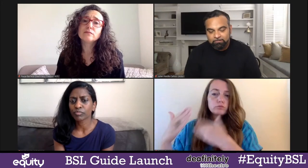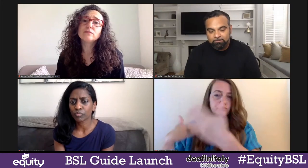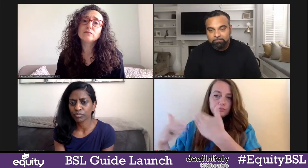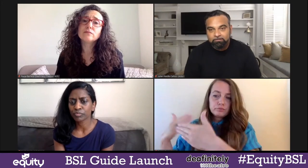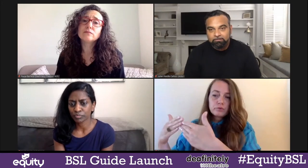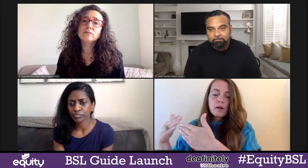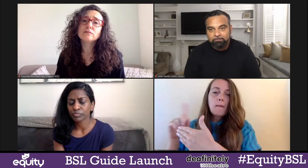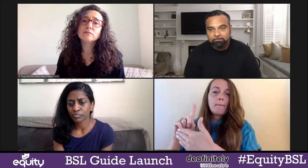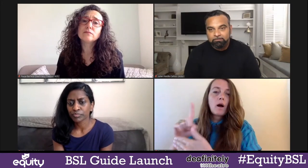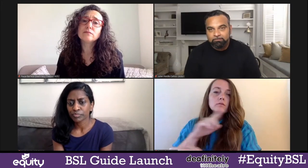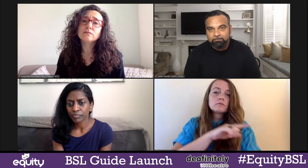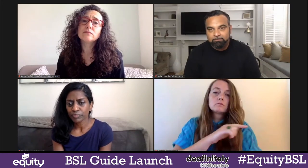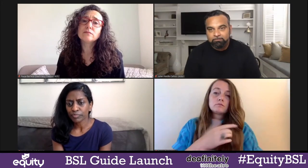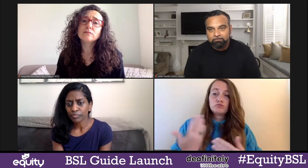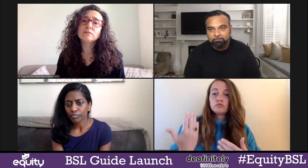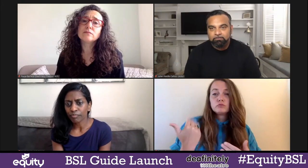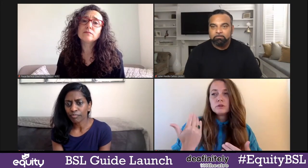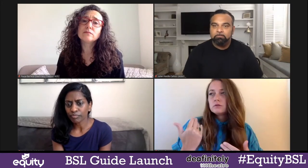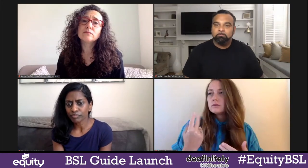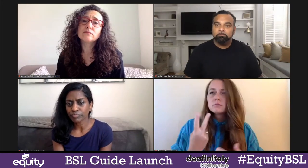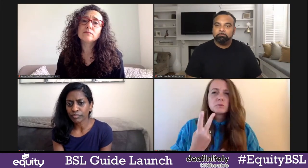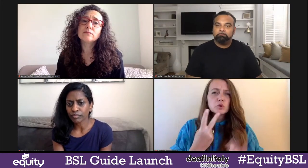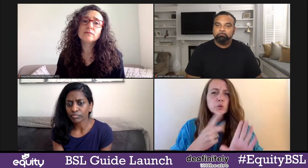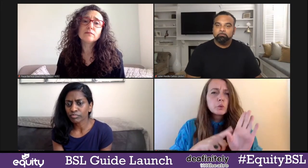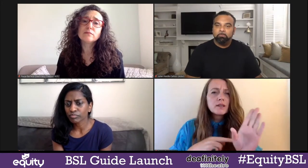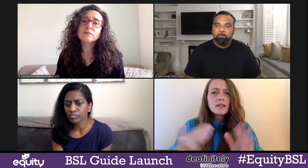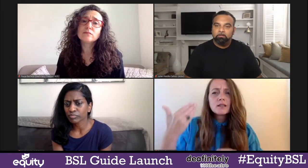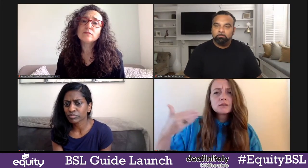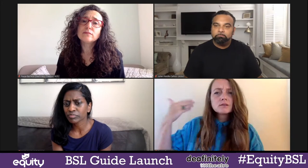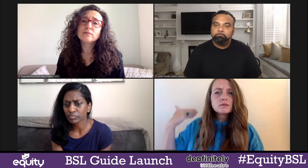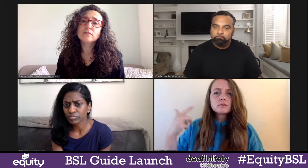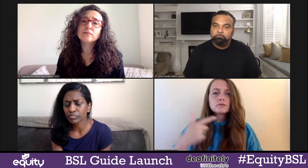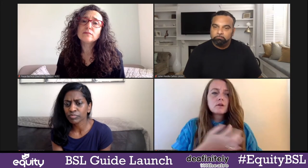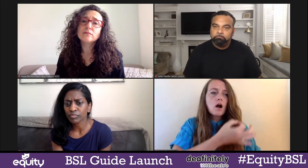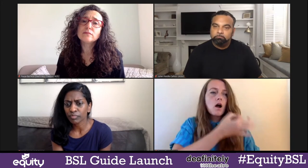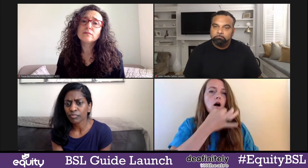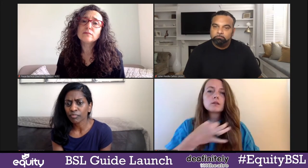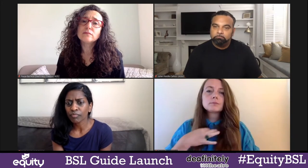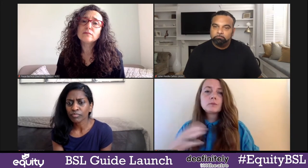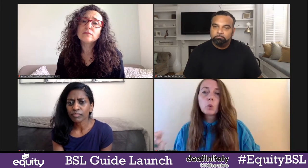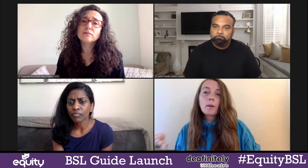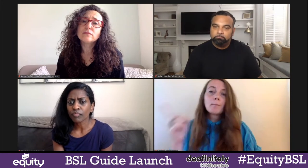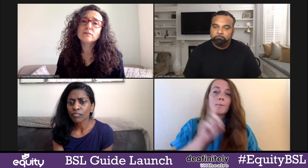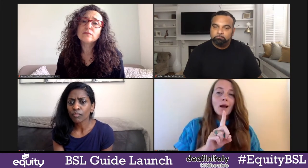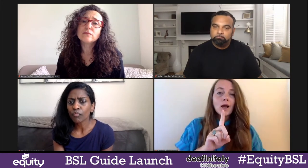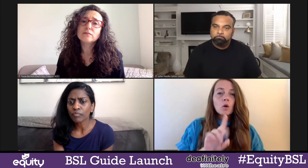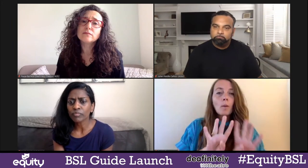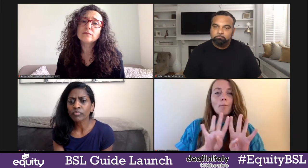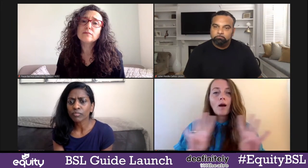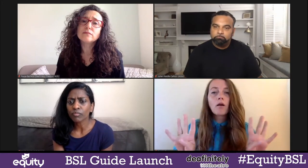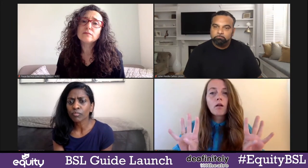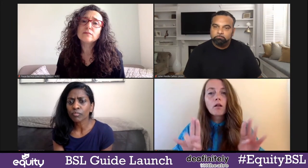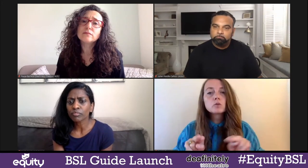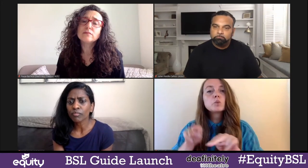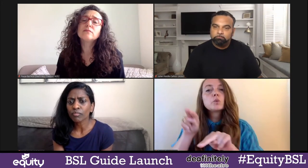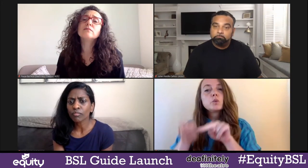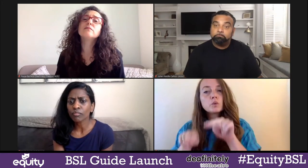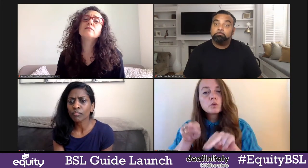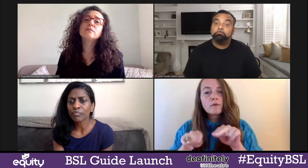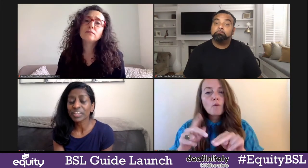When I graduated from drama school, I started working, but about 2 years ago, I was asked to go back to be a